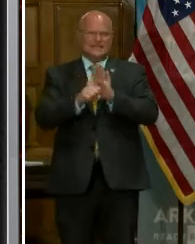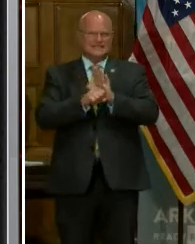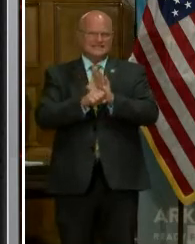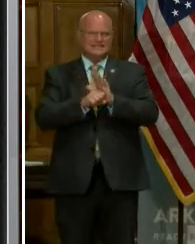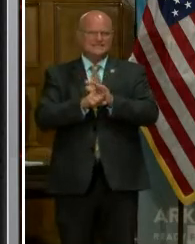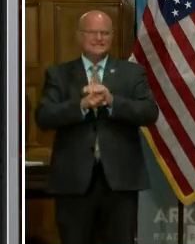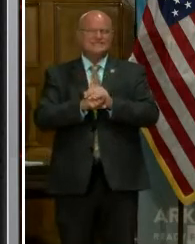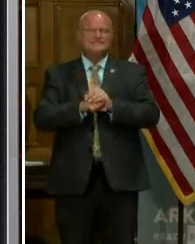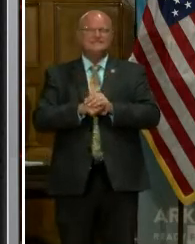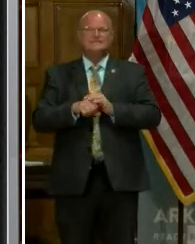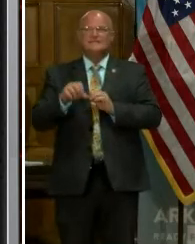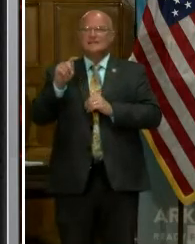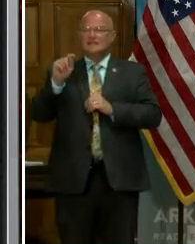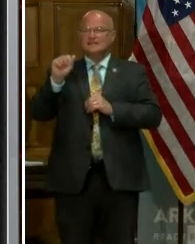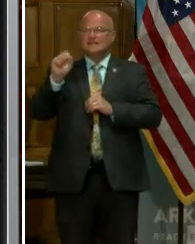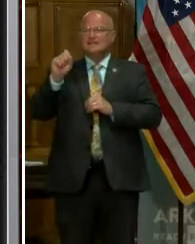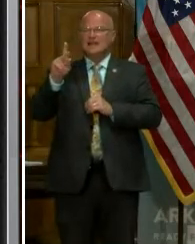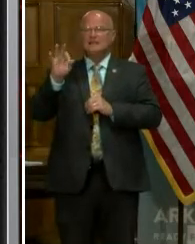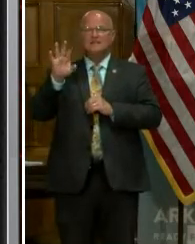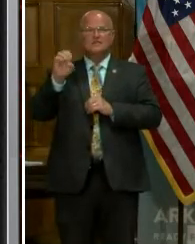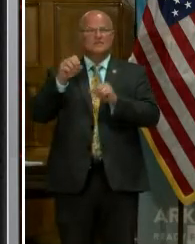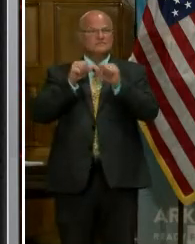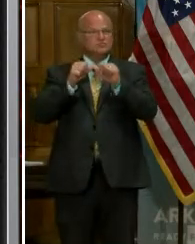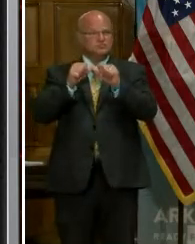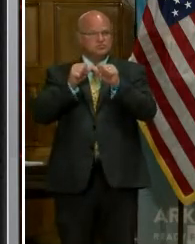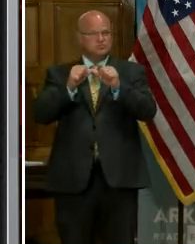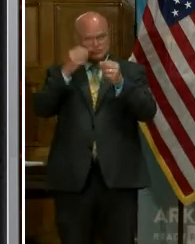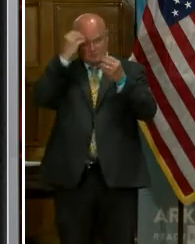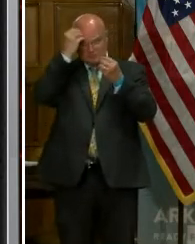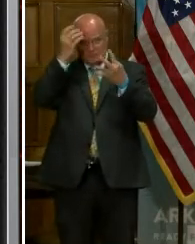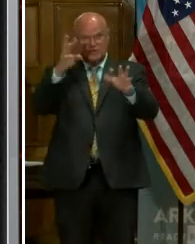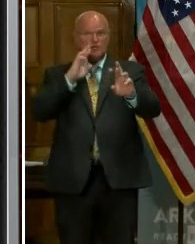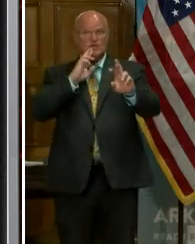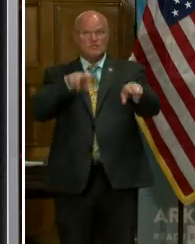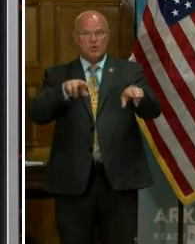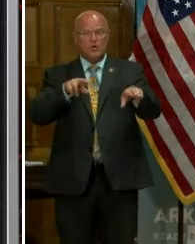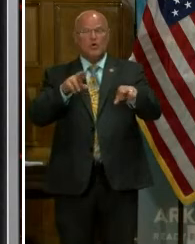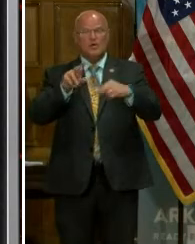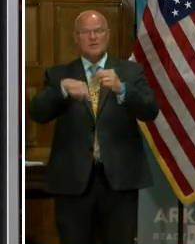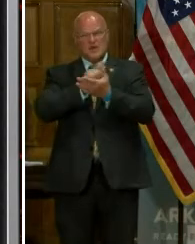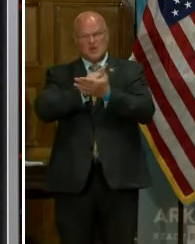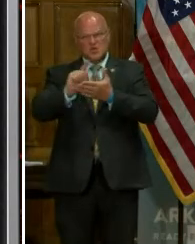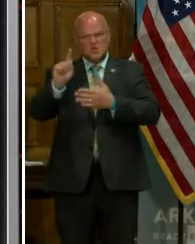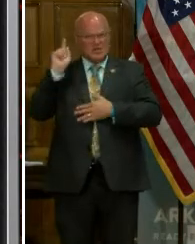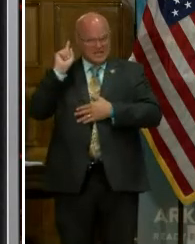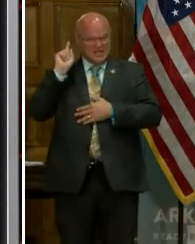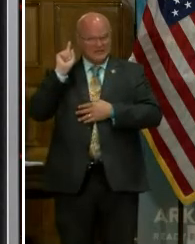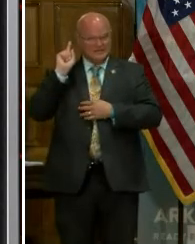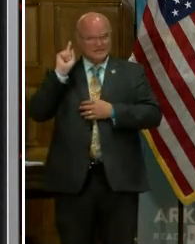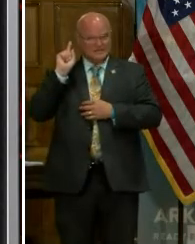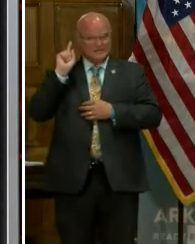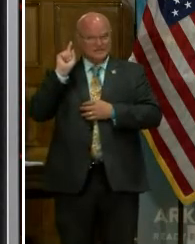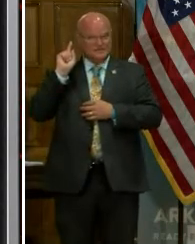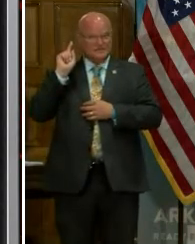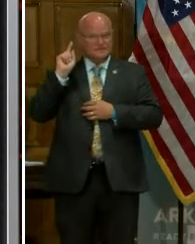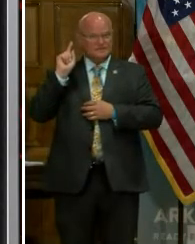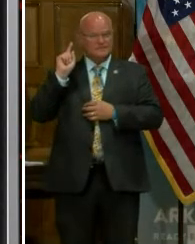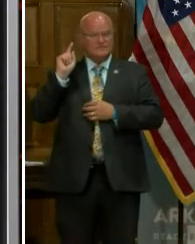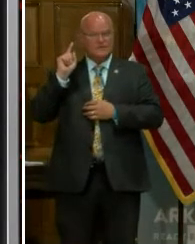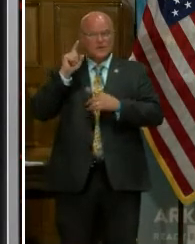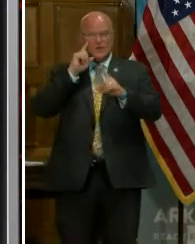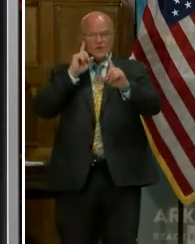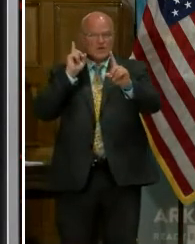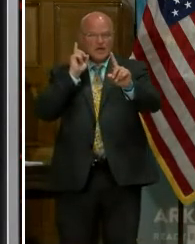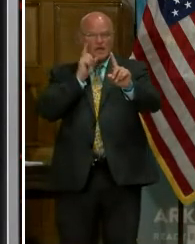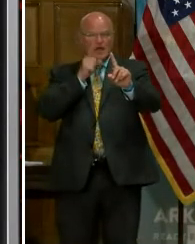return. The task force continues ahead. We delivered our interim report just over a week ago. We